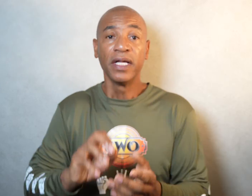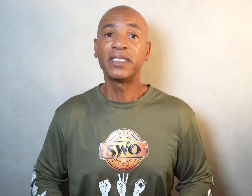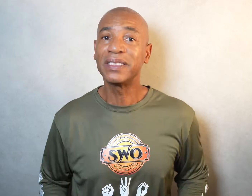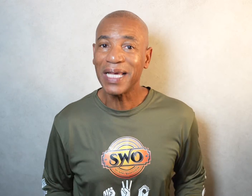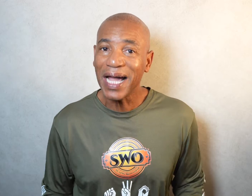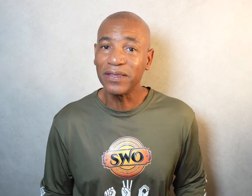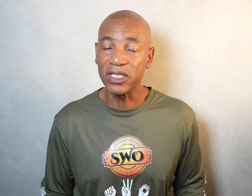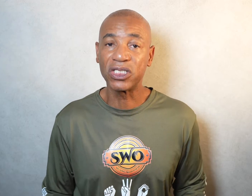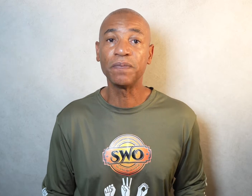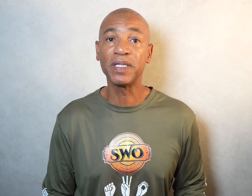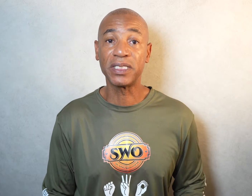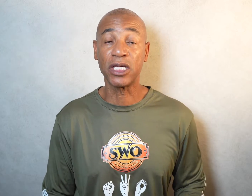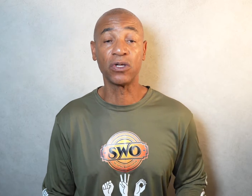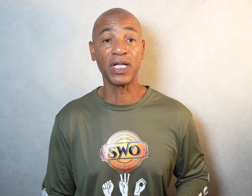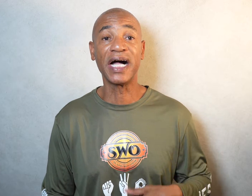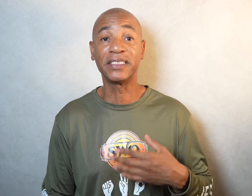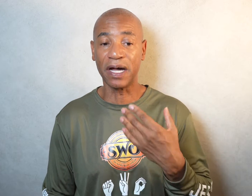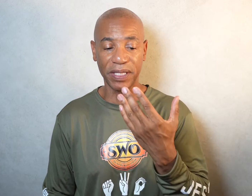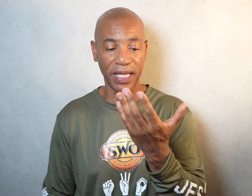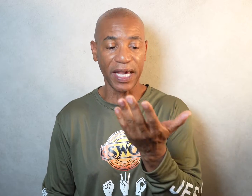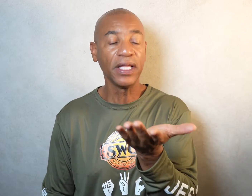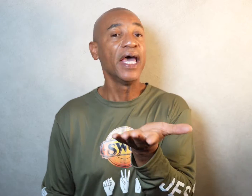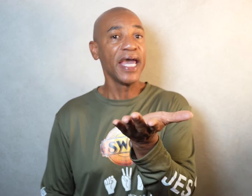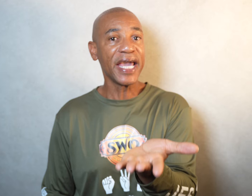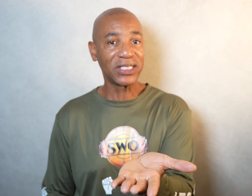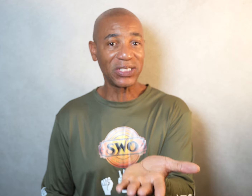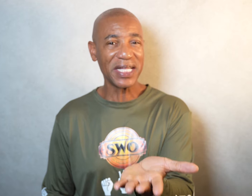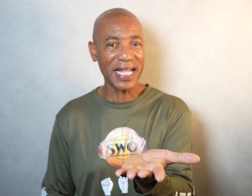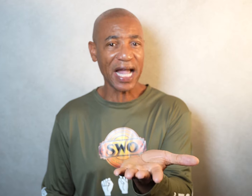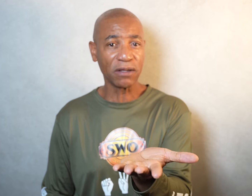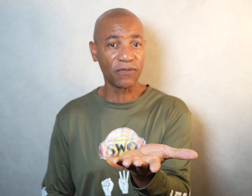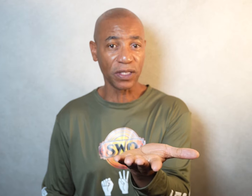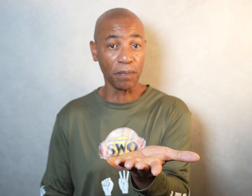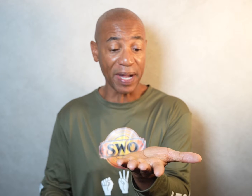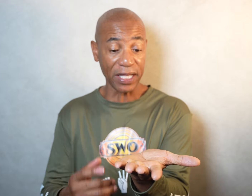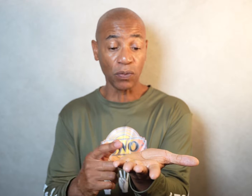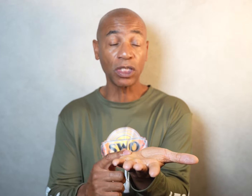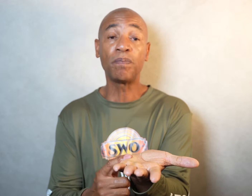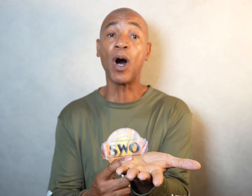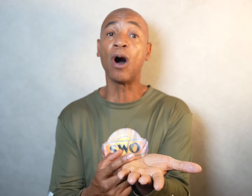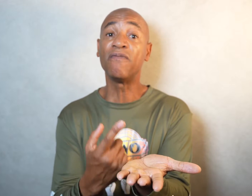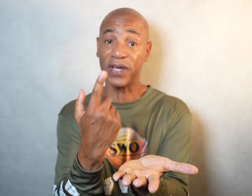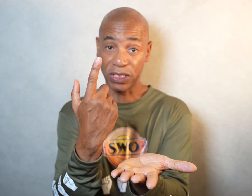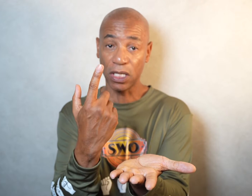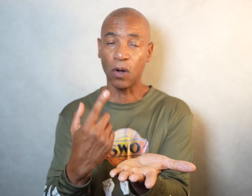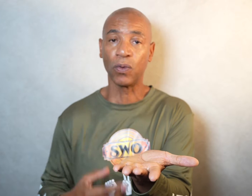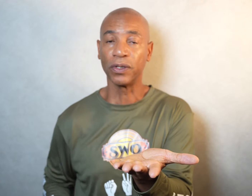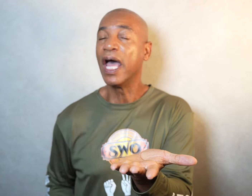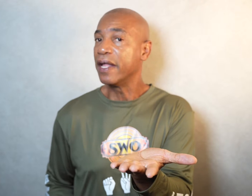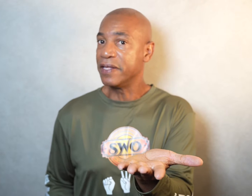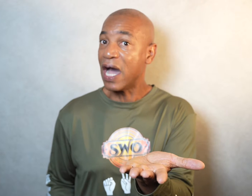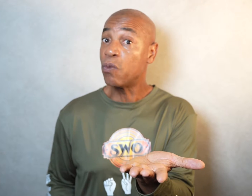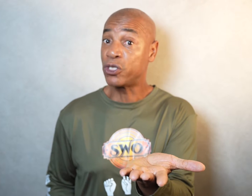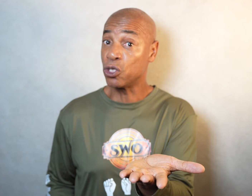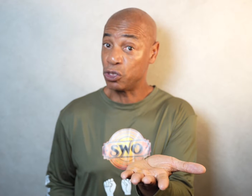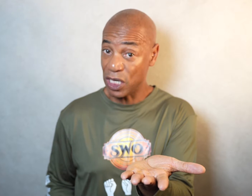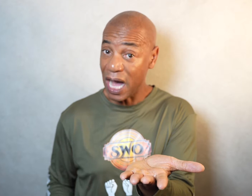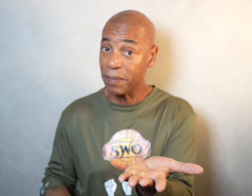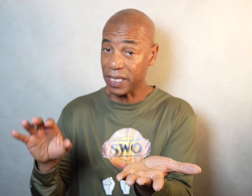To sign this, simply take your non-dominant hand, extend it out in front of the body with the palm facing upward. Now with your dominant